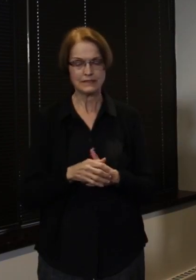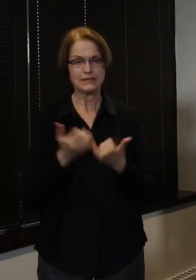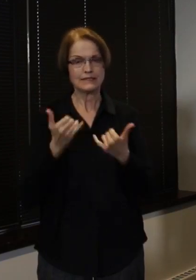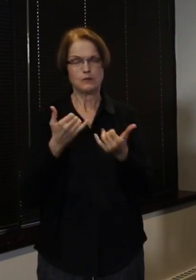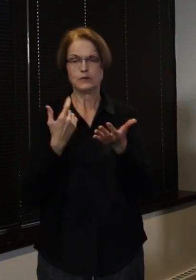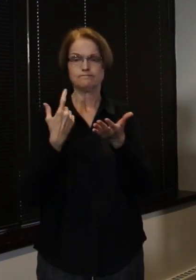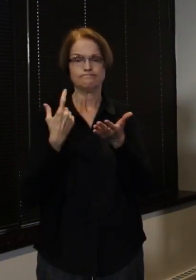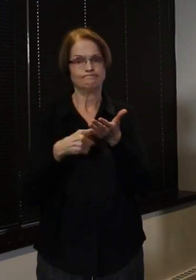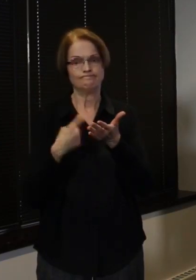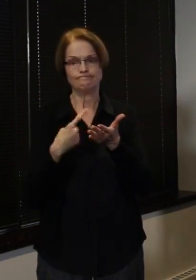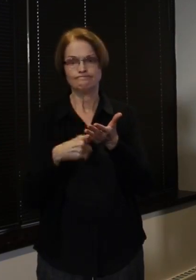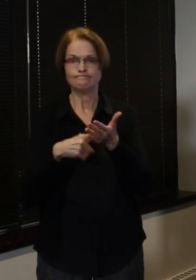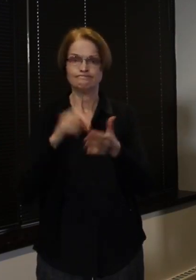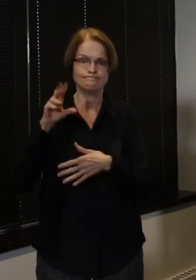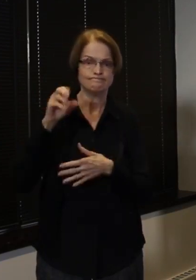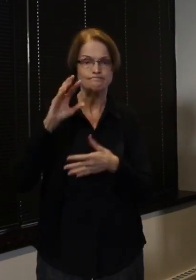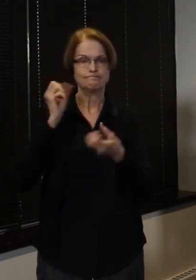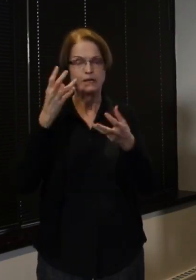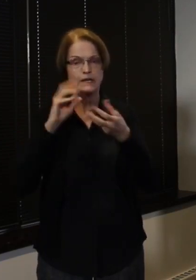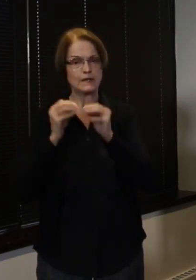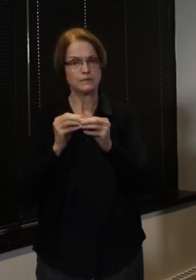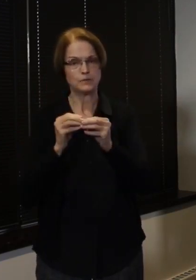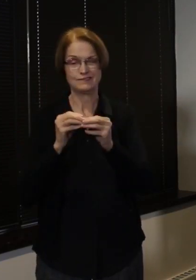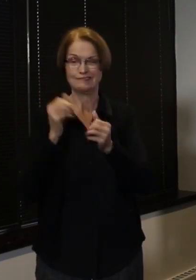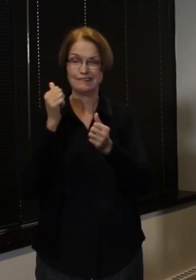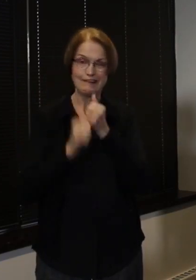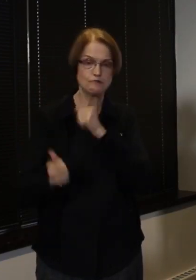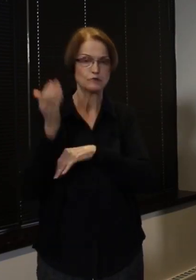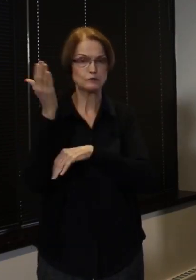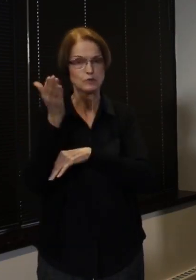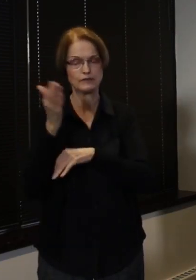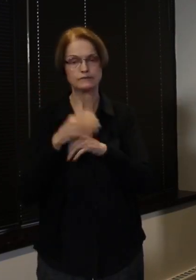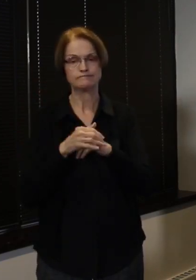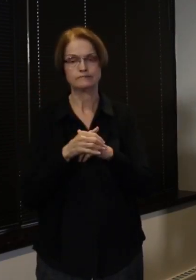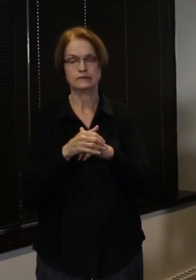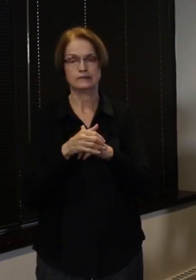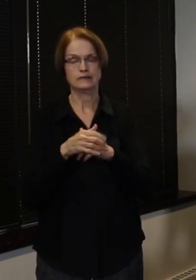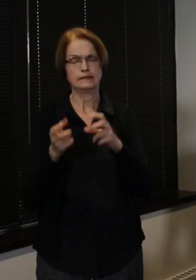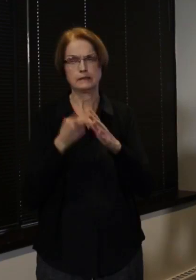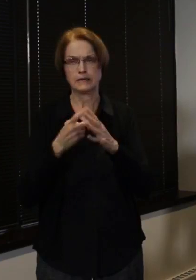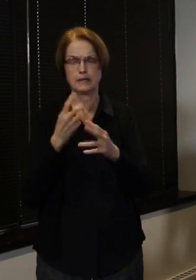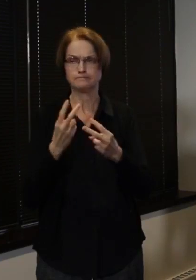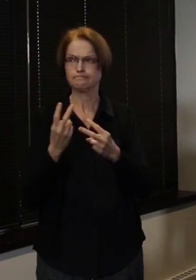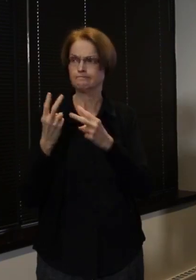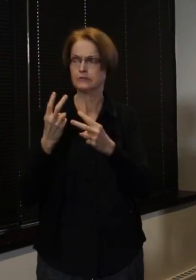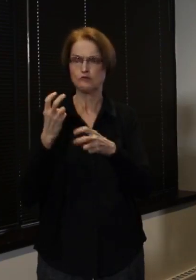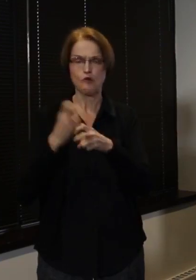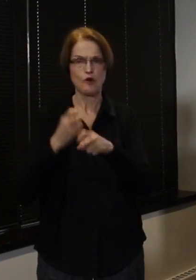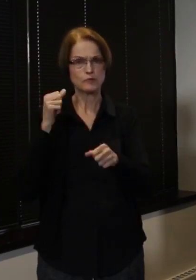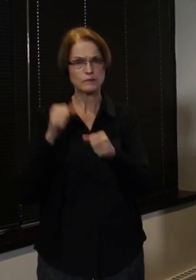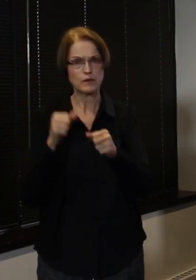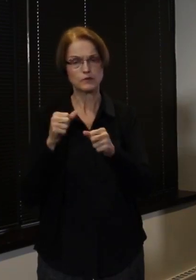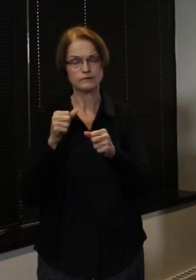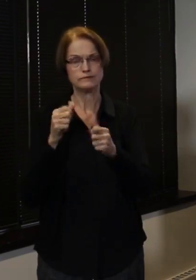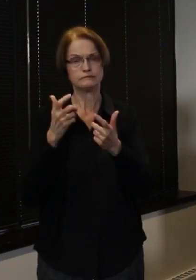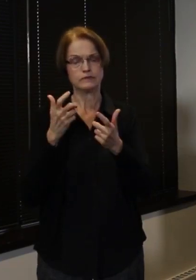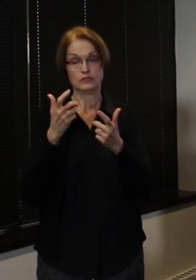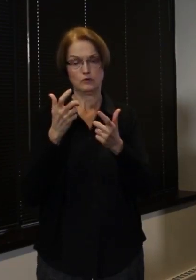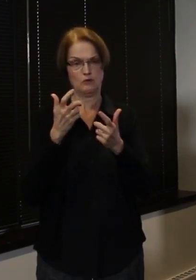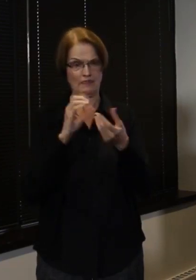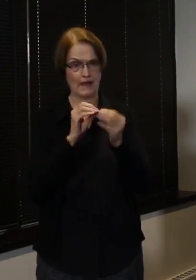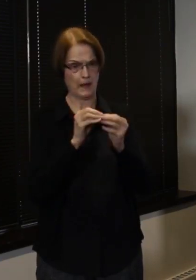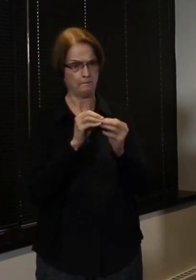about numbers in this room with every briefing, and sometimes it can be hard to remember that behind every number is a